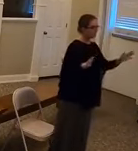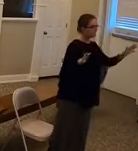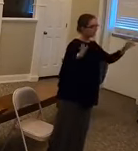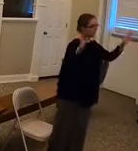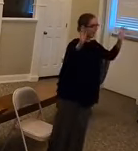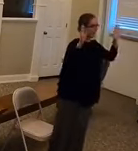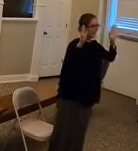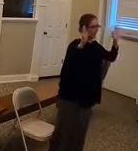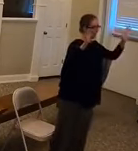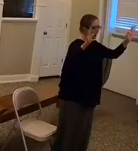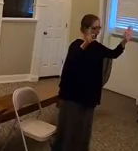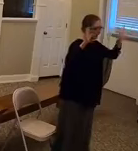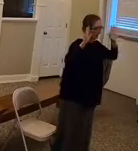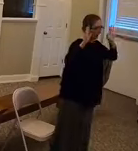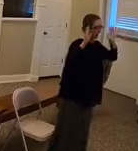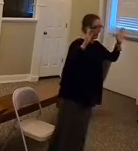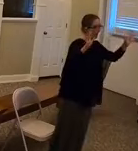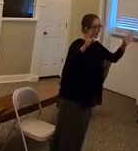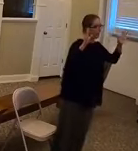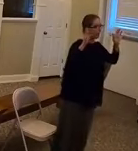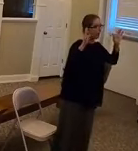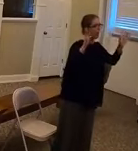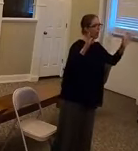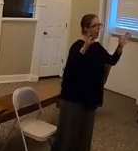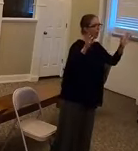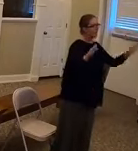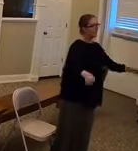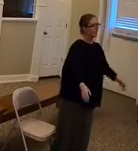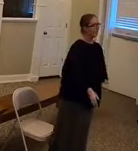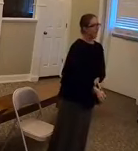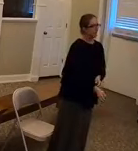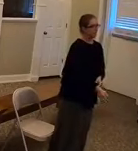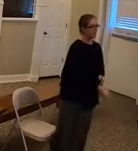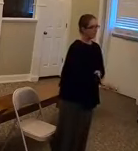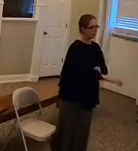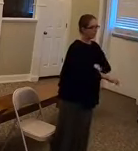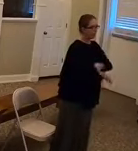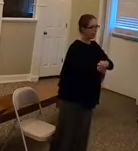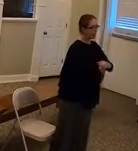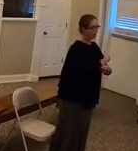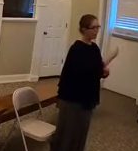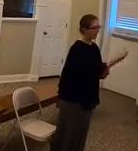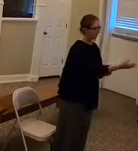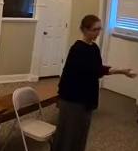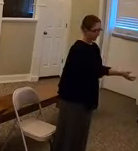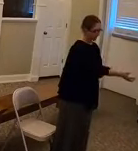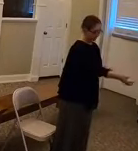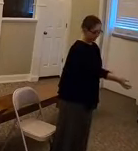God, we love you. We exalt you tonight, mighty God. Hallelujah. Hallelujah.